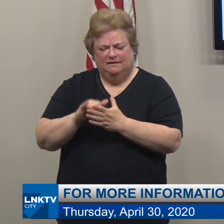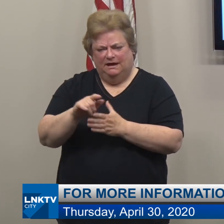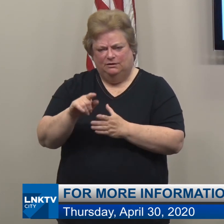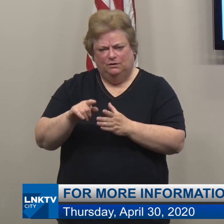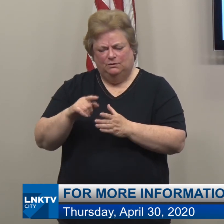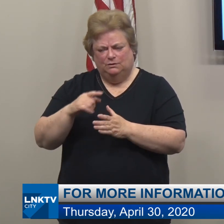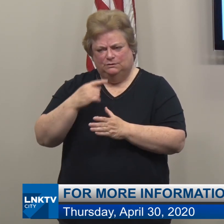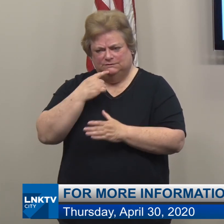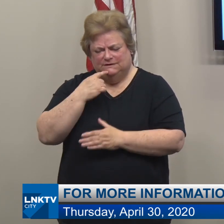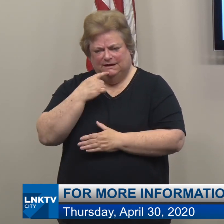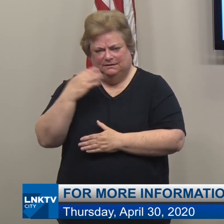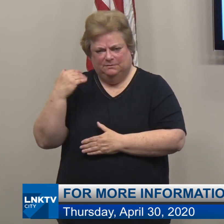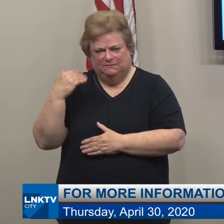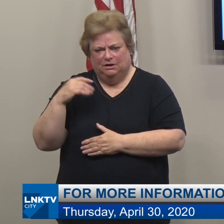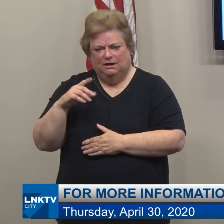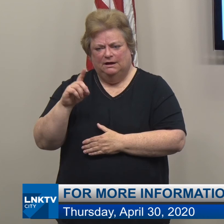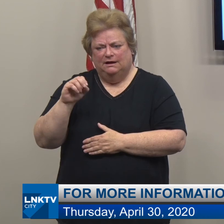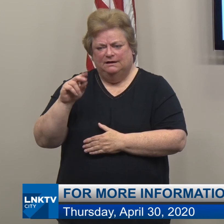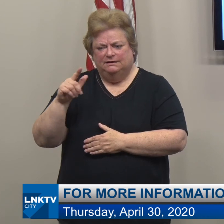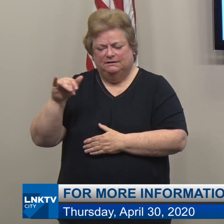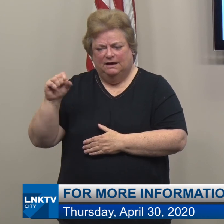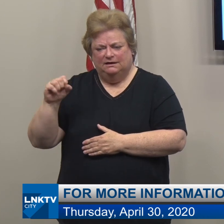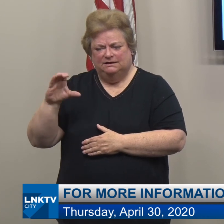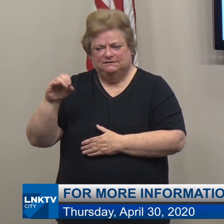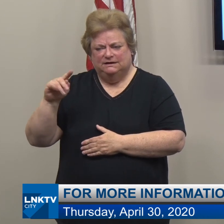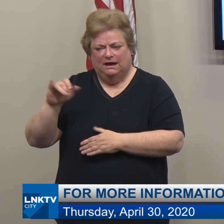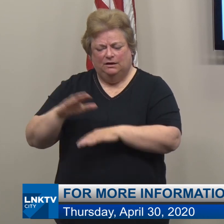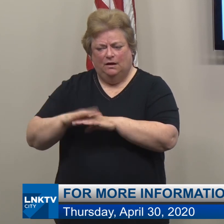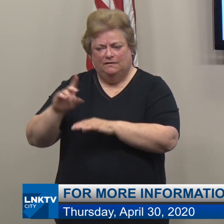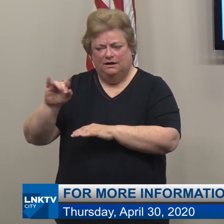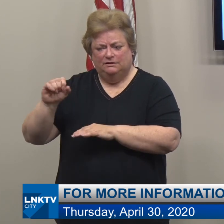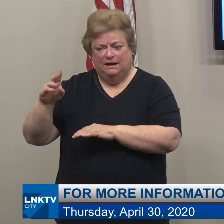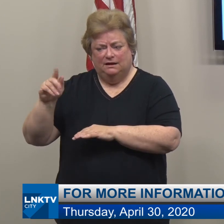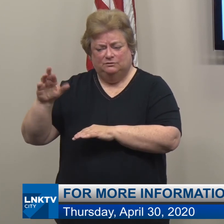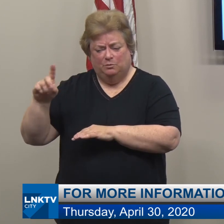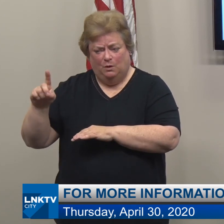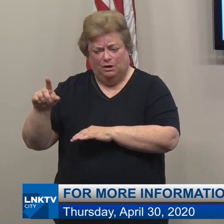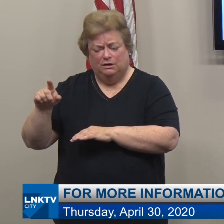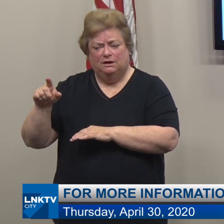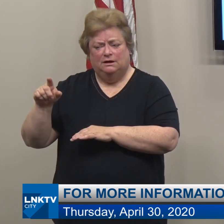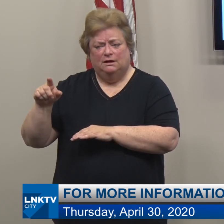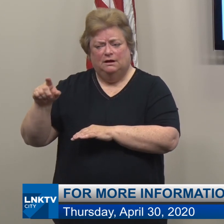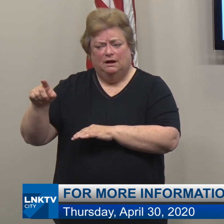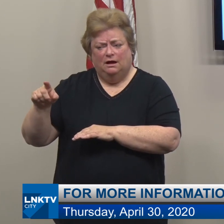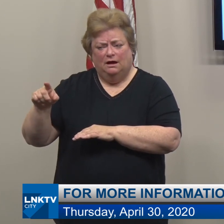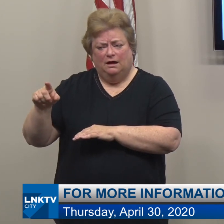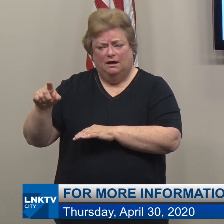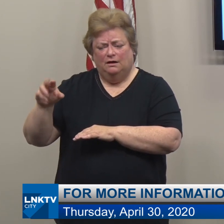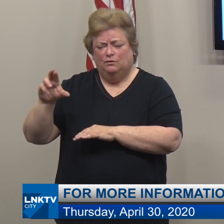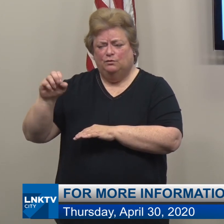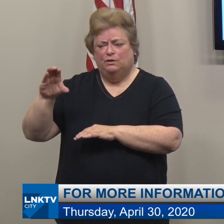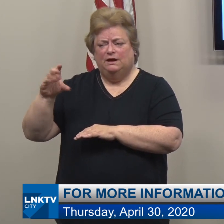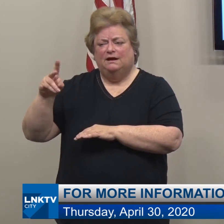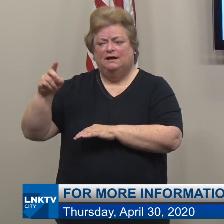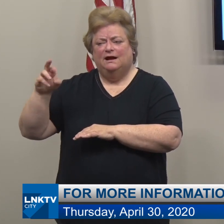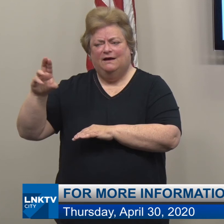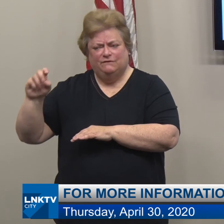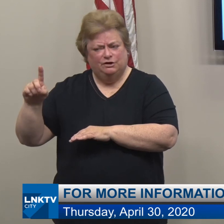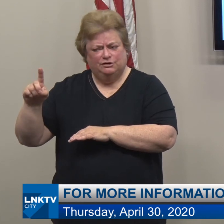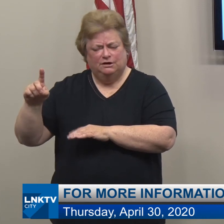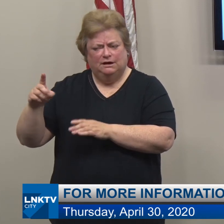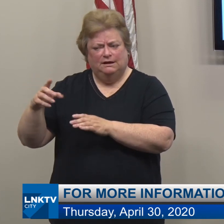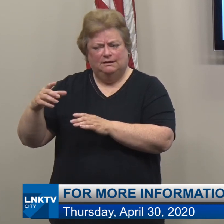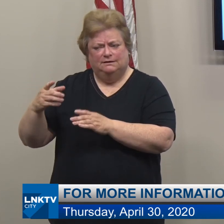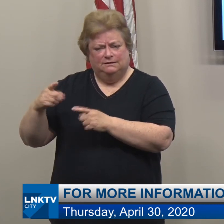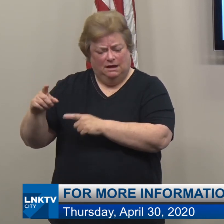out of Douglas County on their dashboards is active or sort of recovered cases. Does